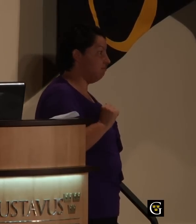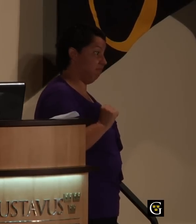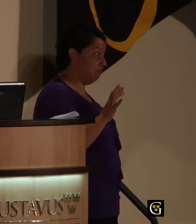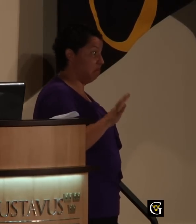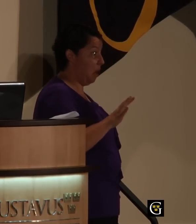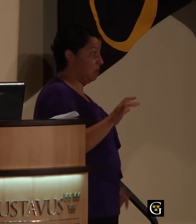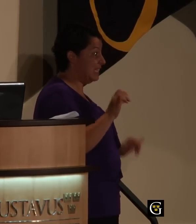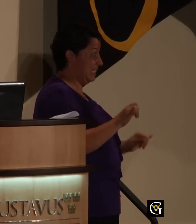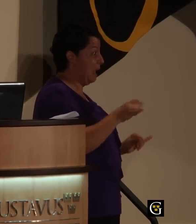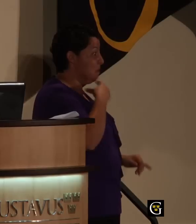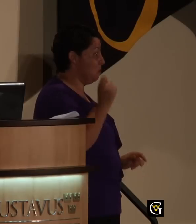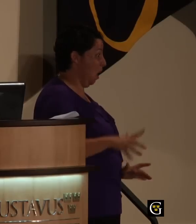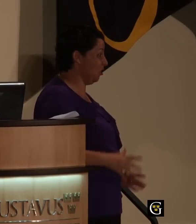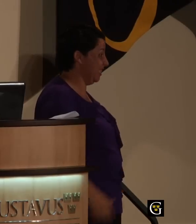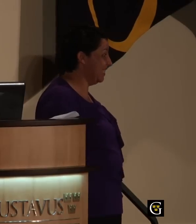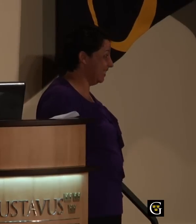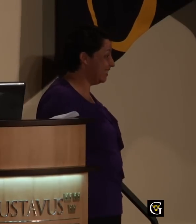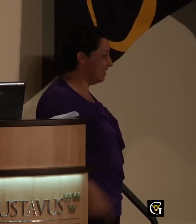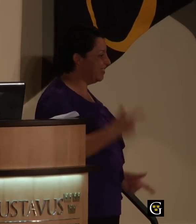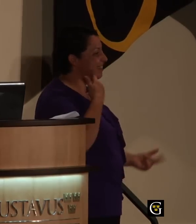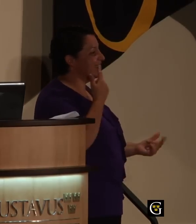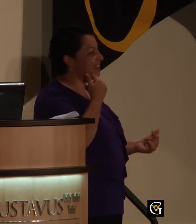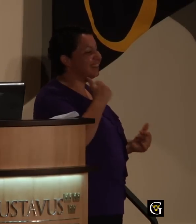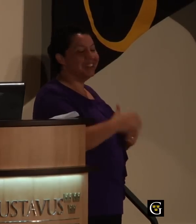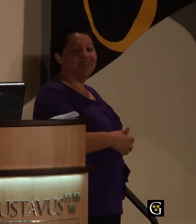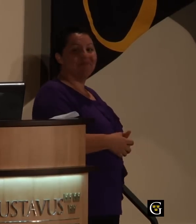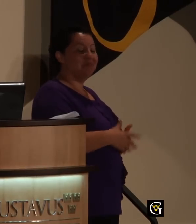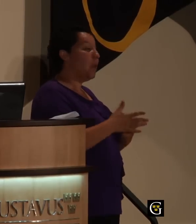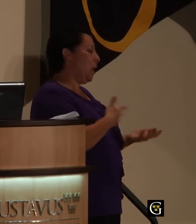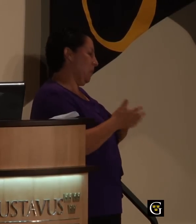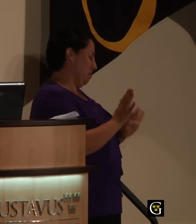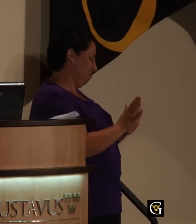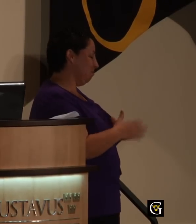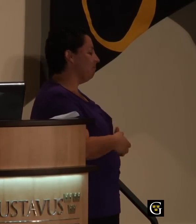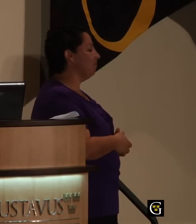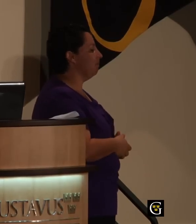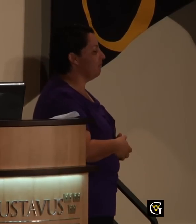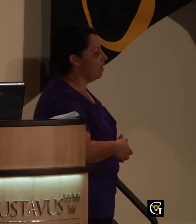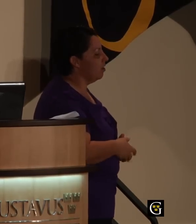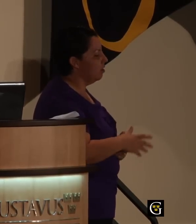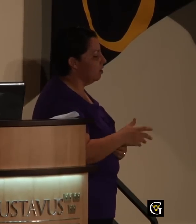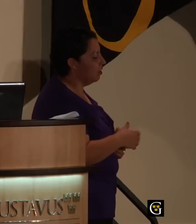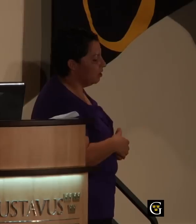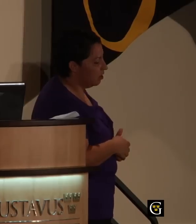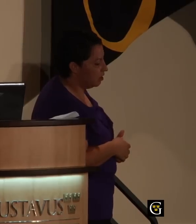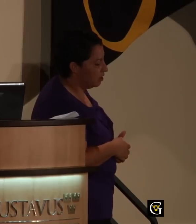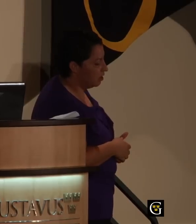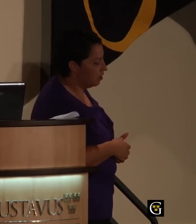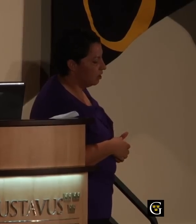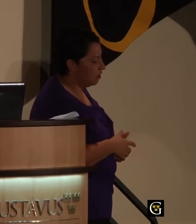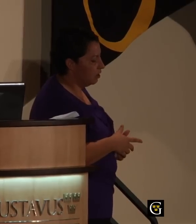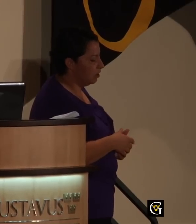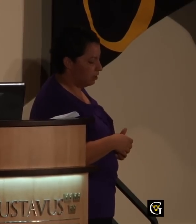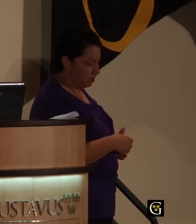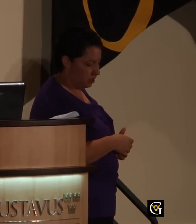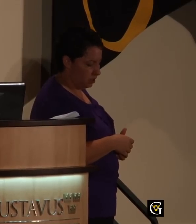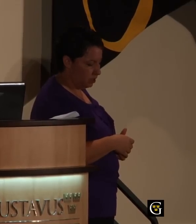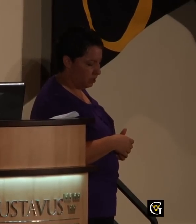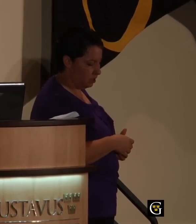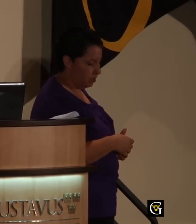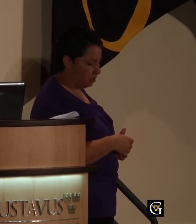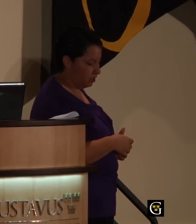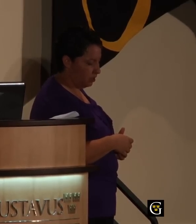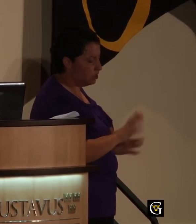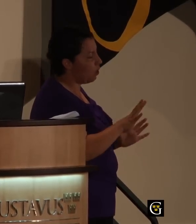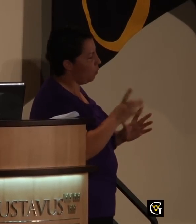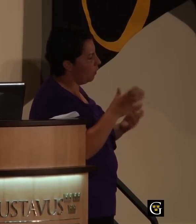That's about the same as the Russians. Okay, so anyway, so that's the idea that I'm trying to talk about. So a lot of